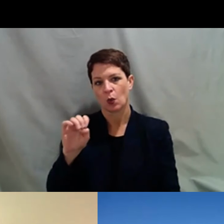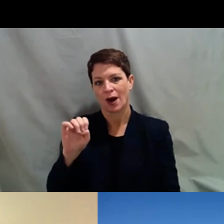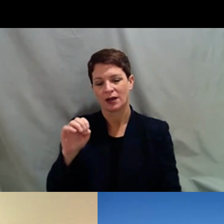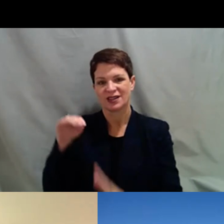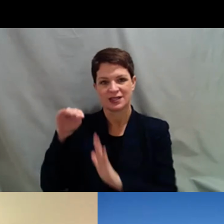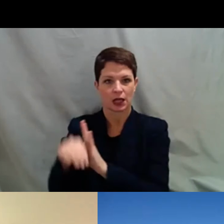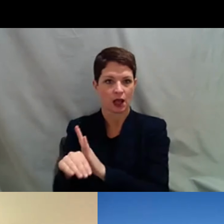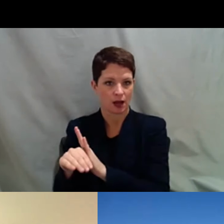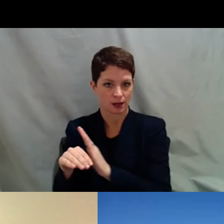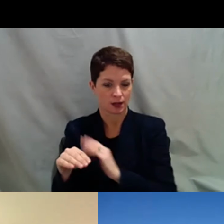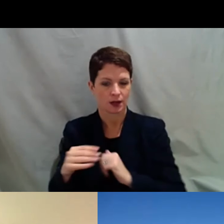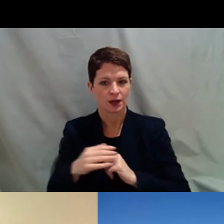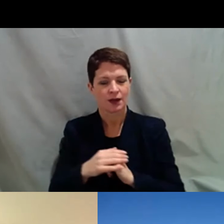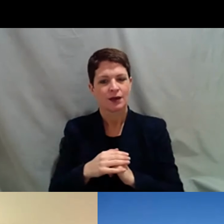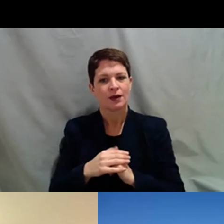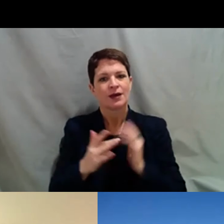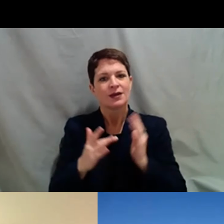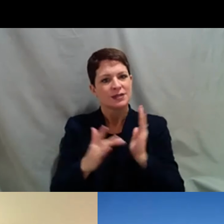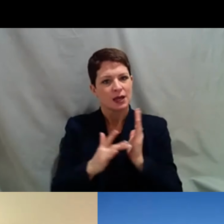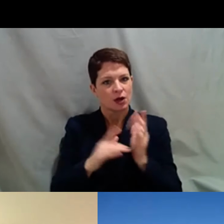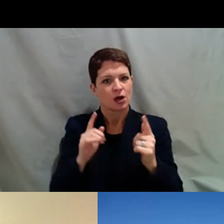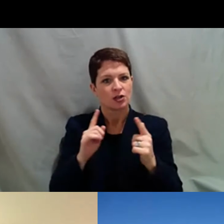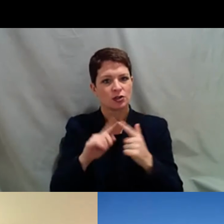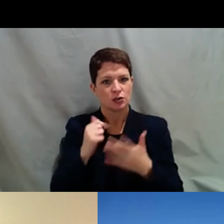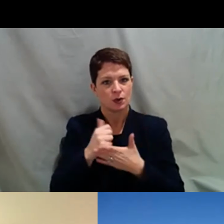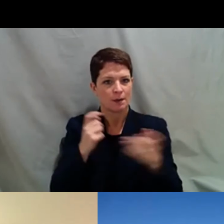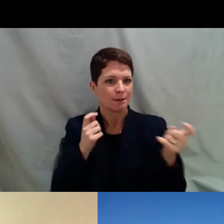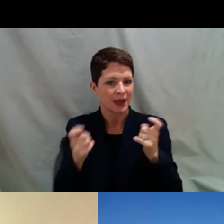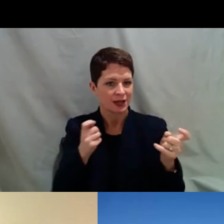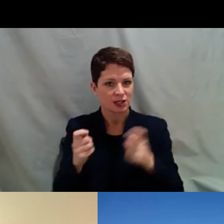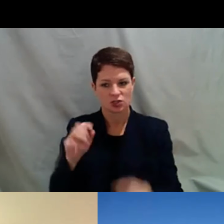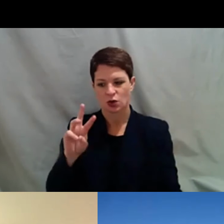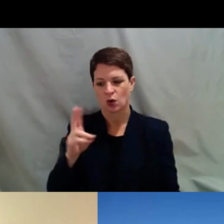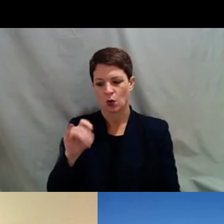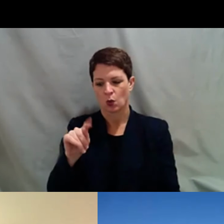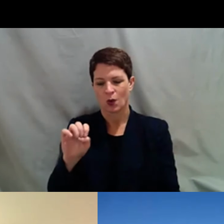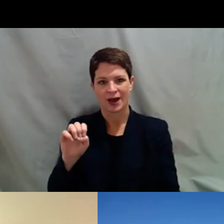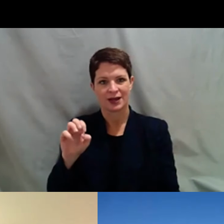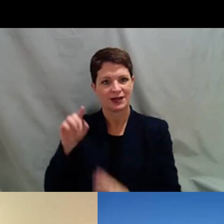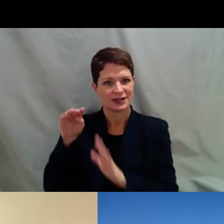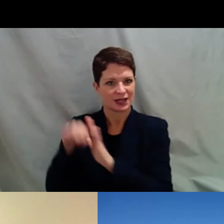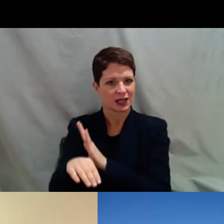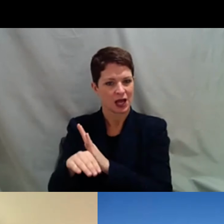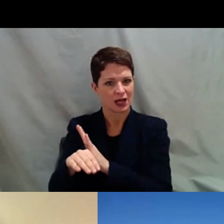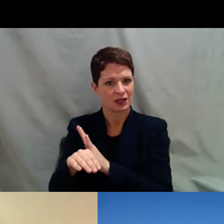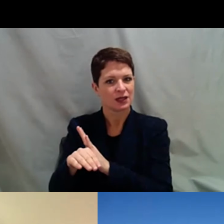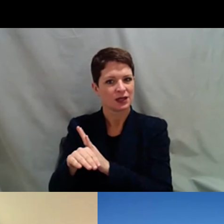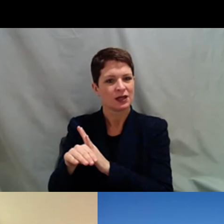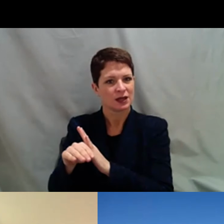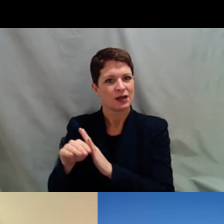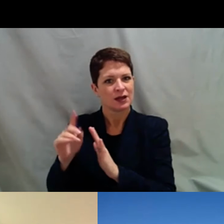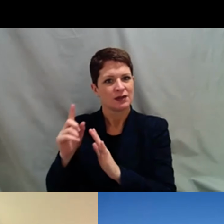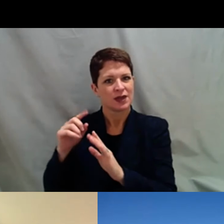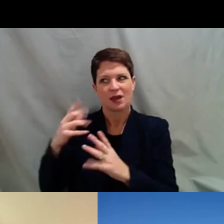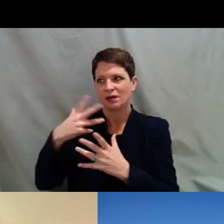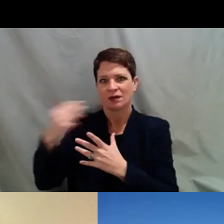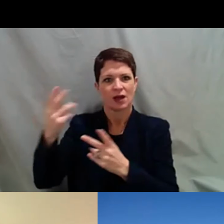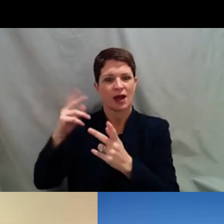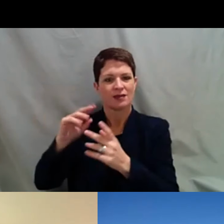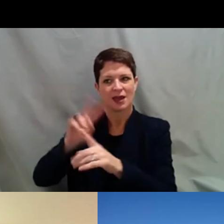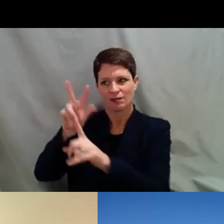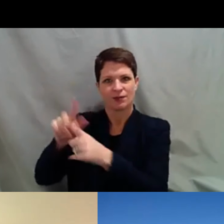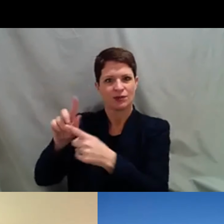And I think those technologies to manage sort of that white decline, they get outsourced to folks of